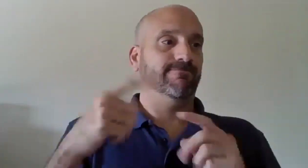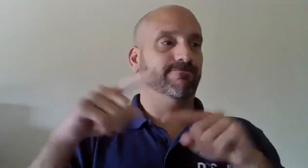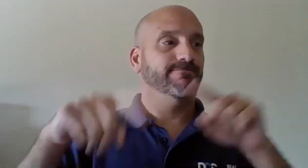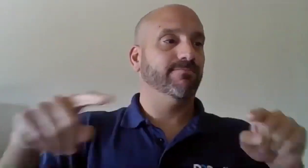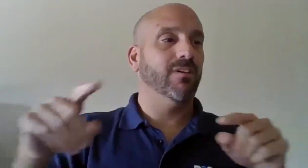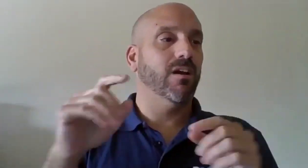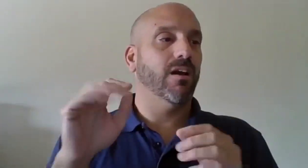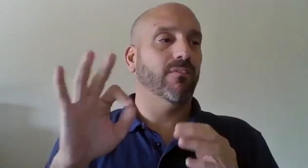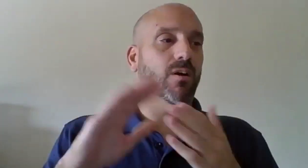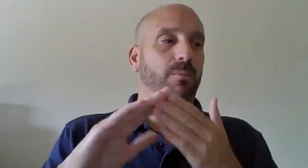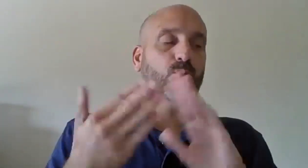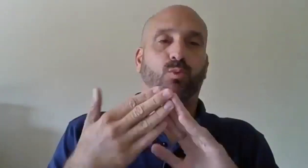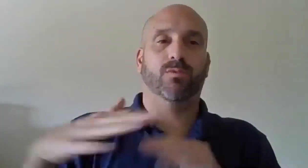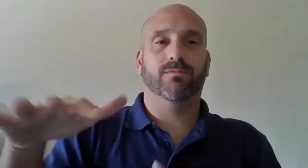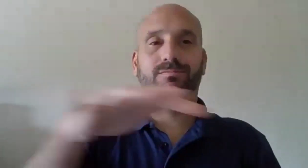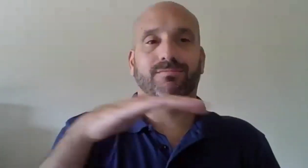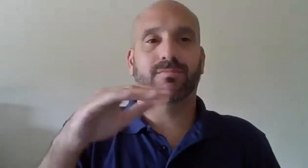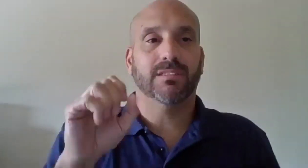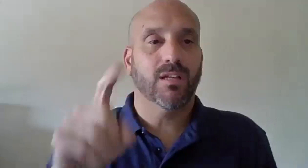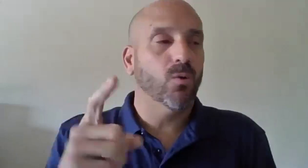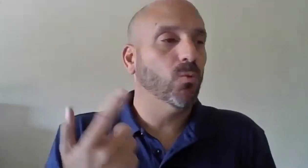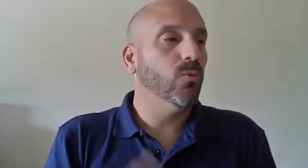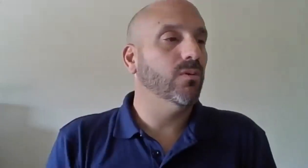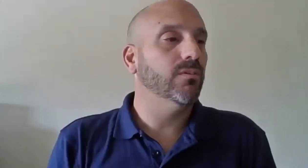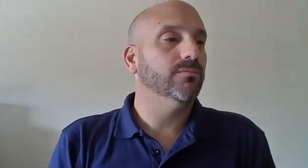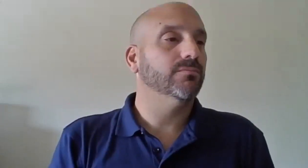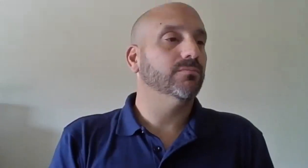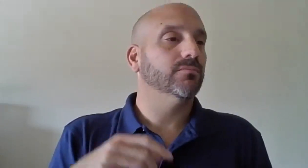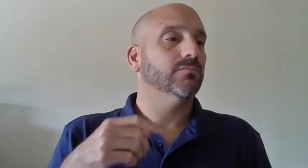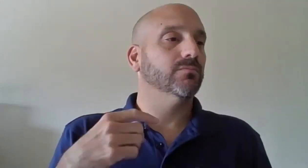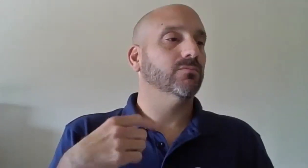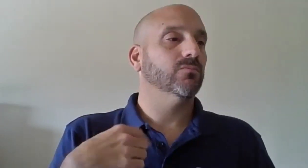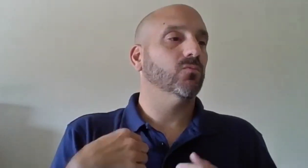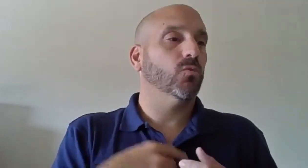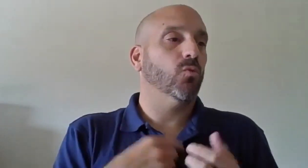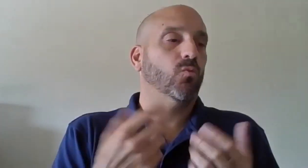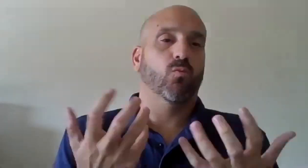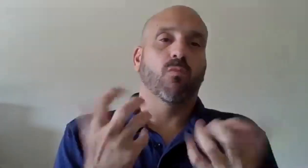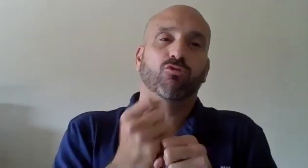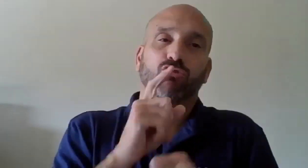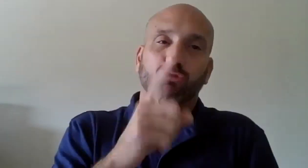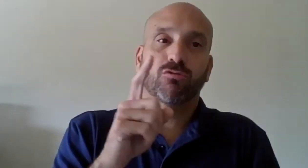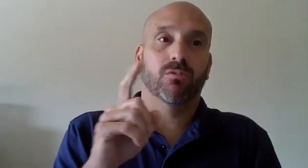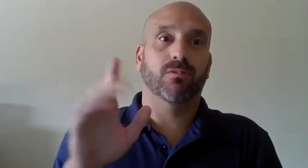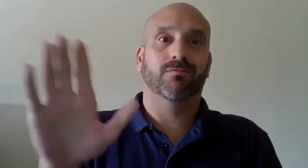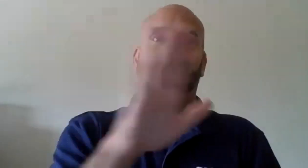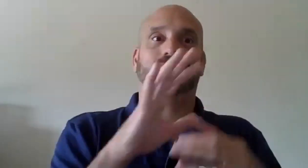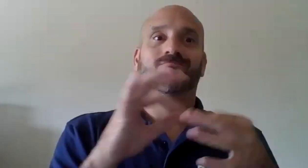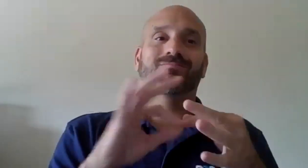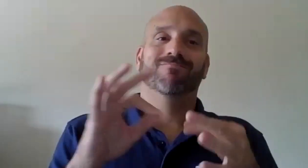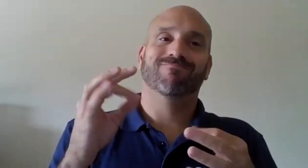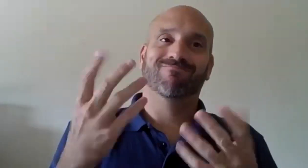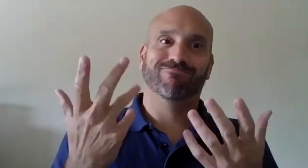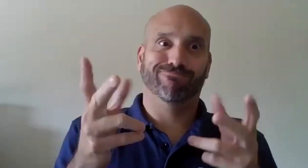The board wants to reflect a variety of different communities here in San Diego. We want to make sure that